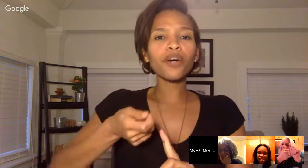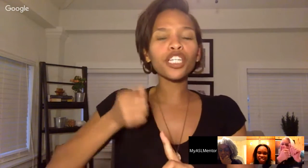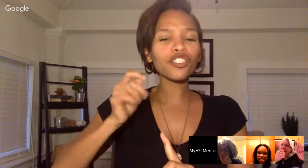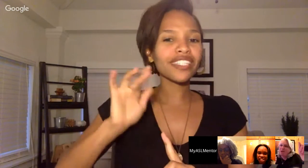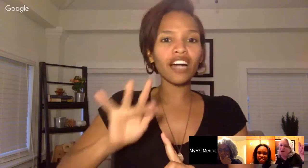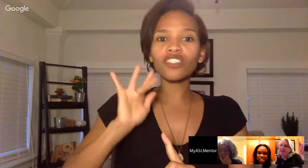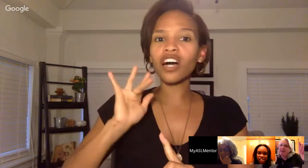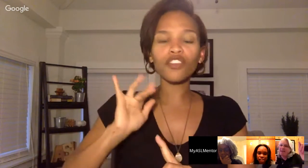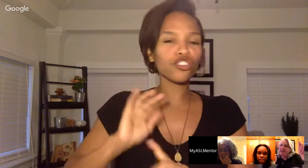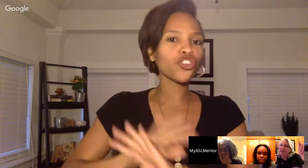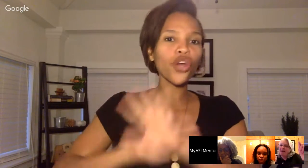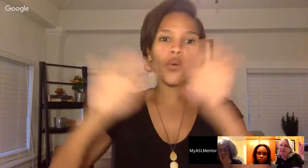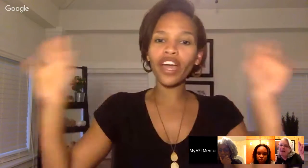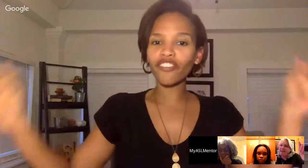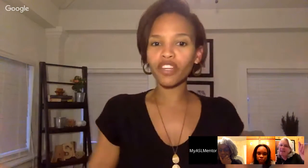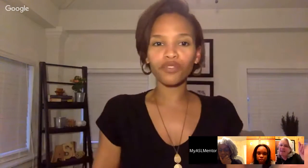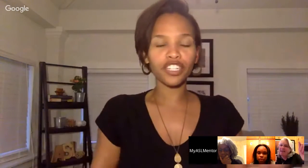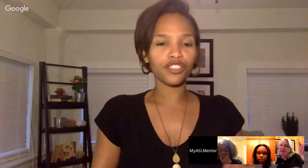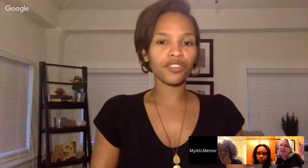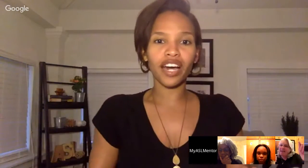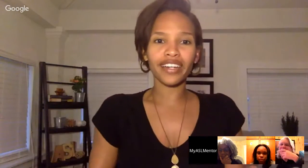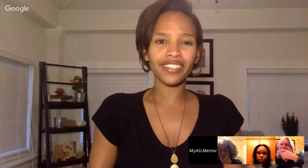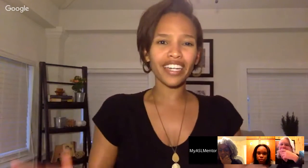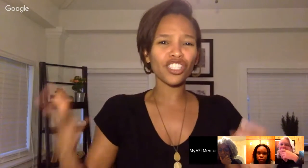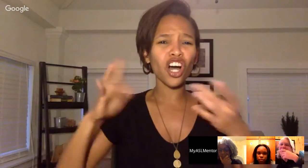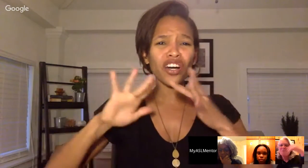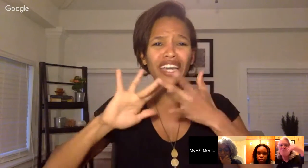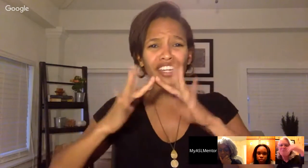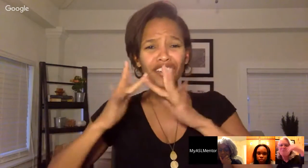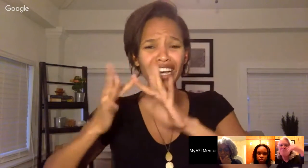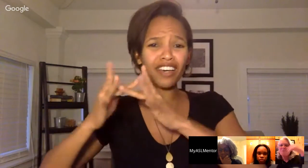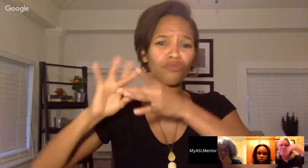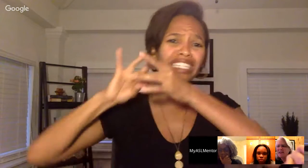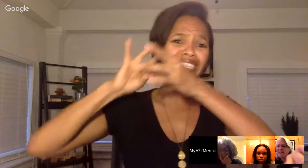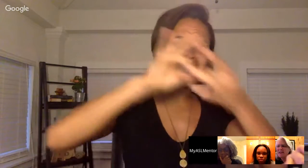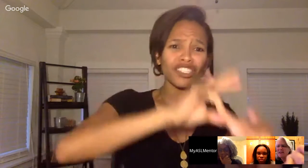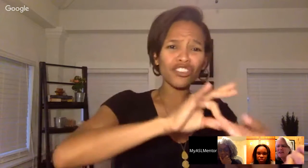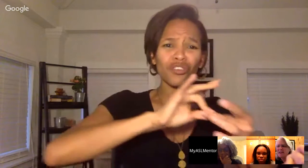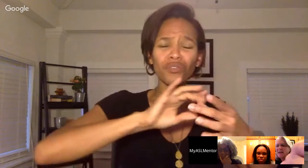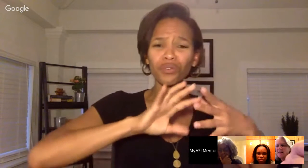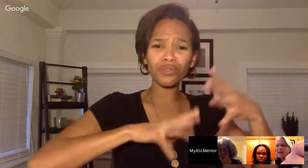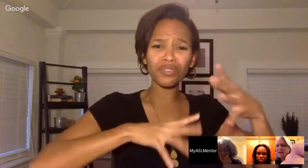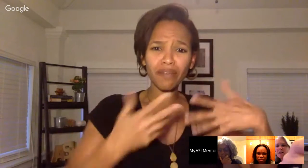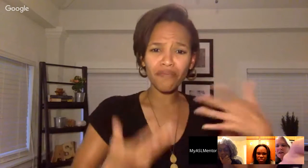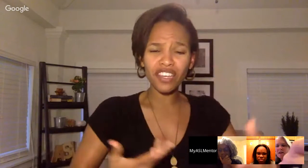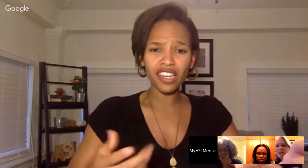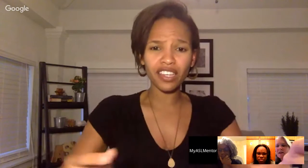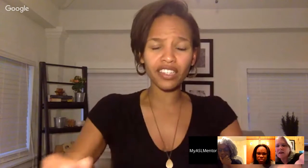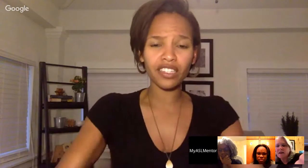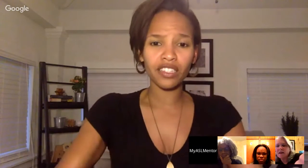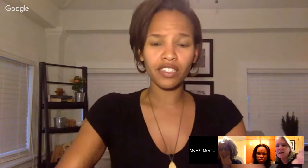Deb, put your sound on. There's no way for me to read your signs. I saw internet related to something.